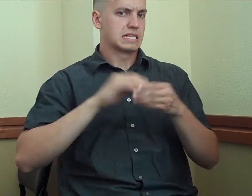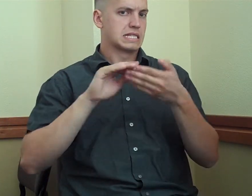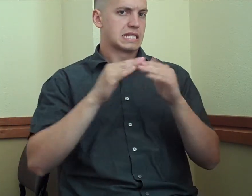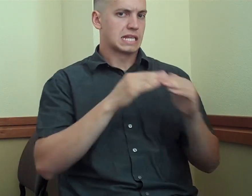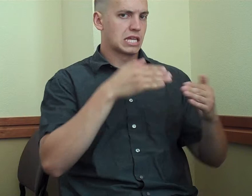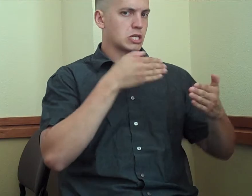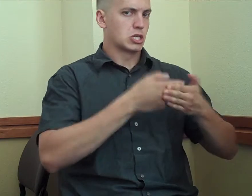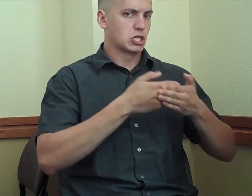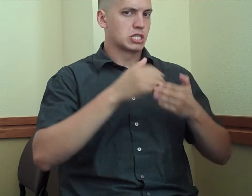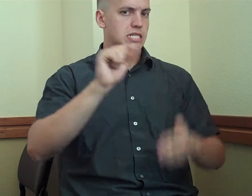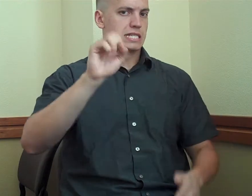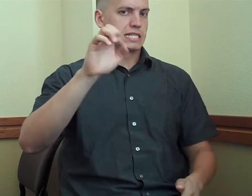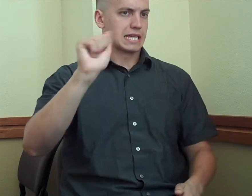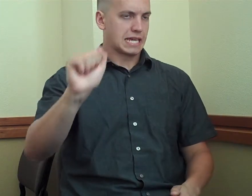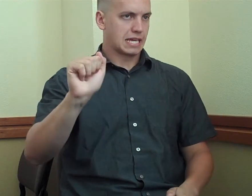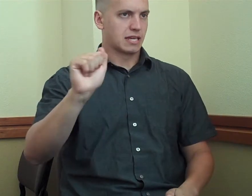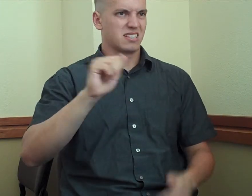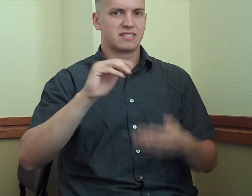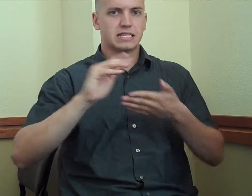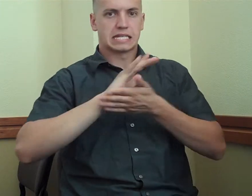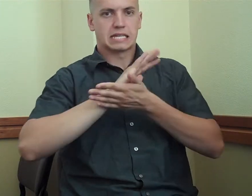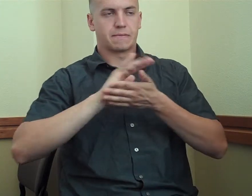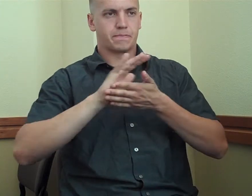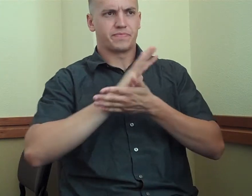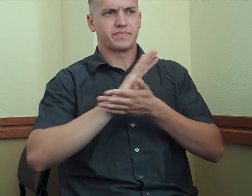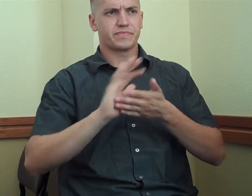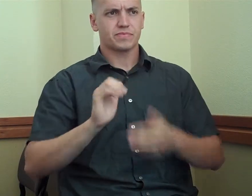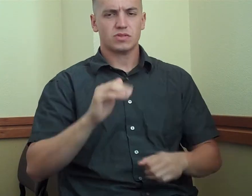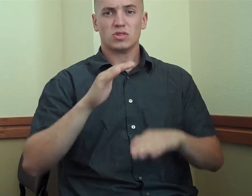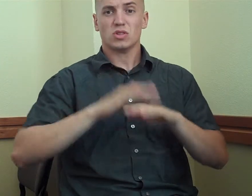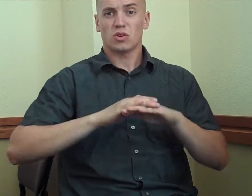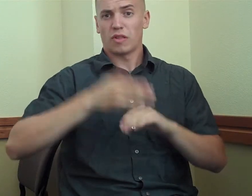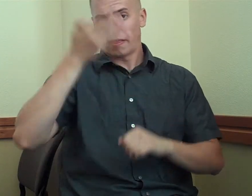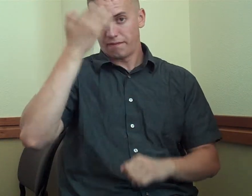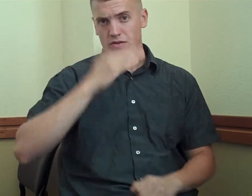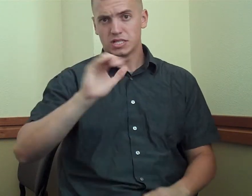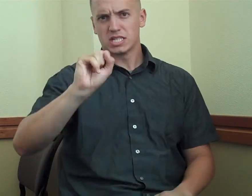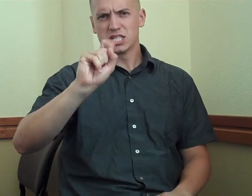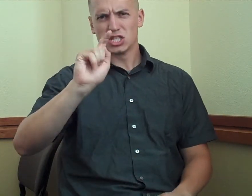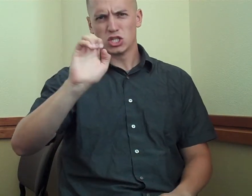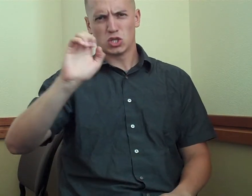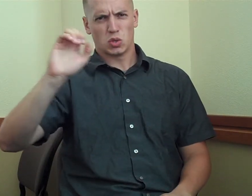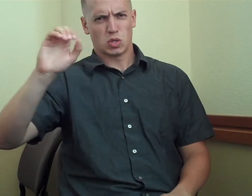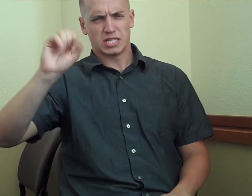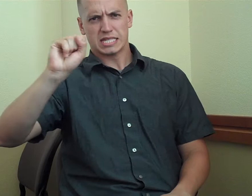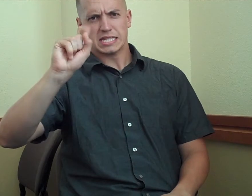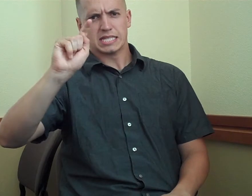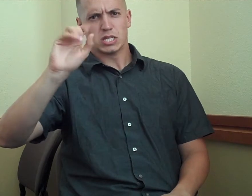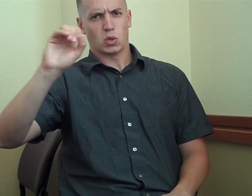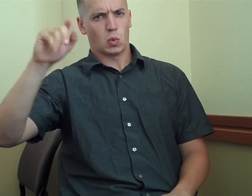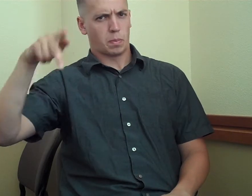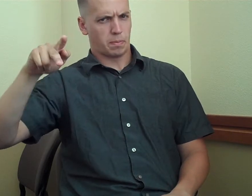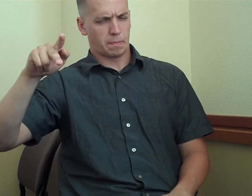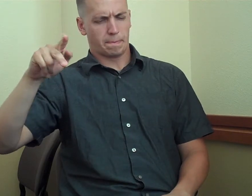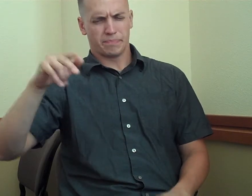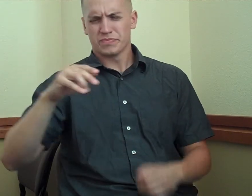stoop, I'm wondering what a stoop is. Let me read on and see. From the front